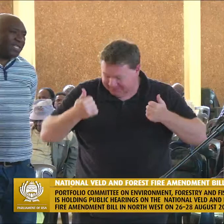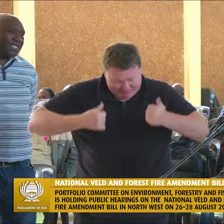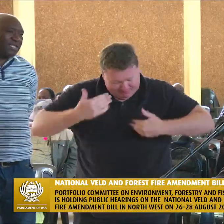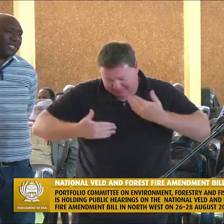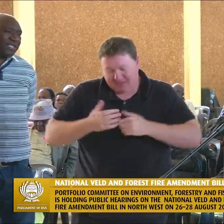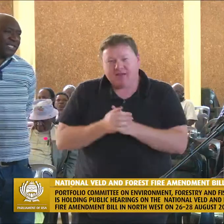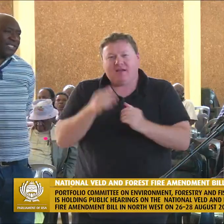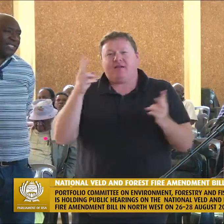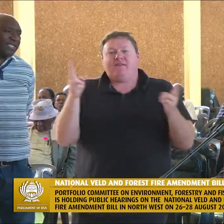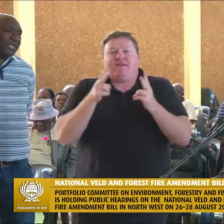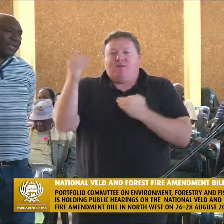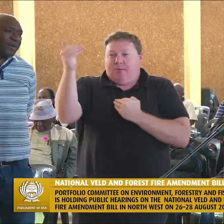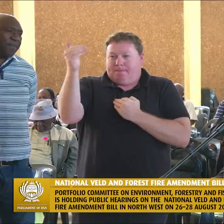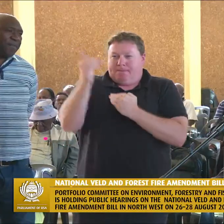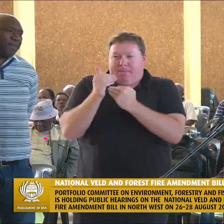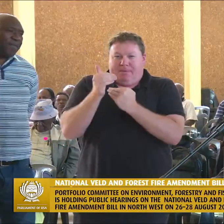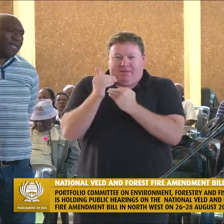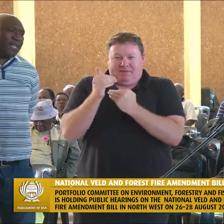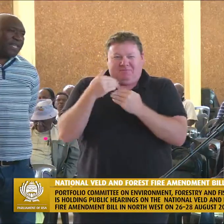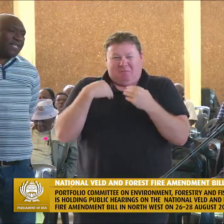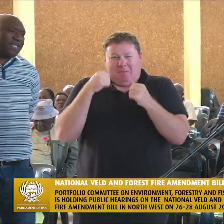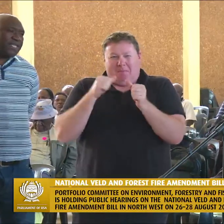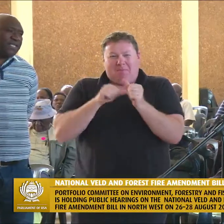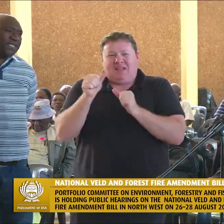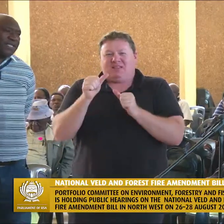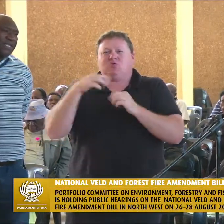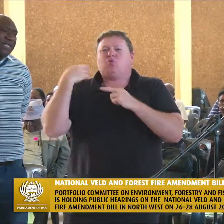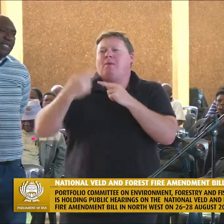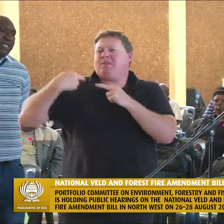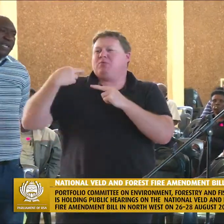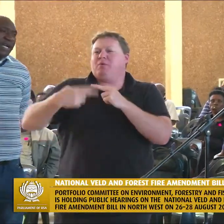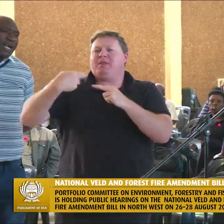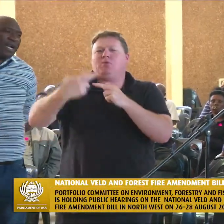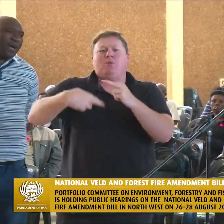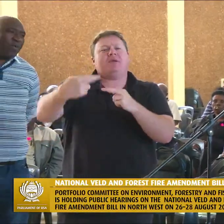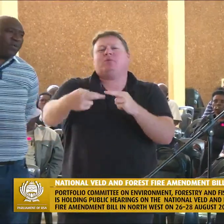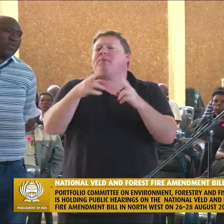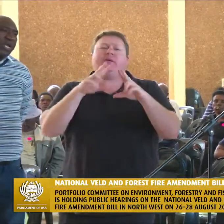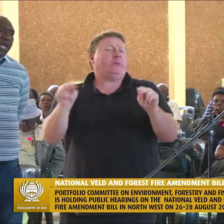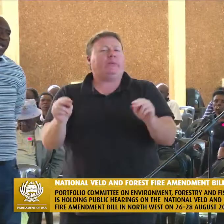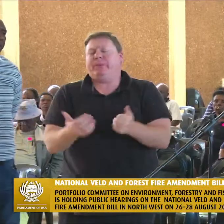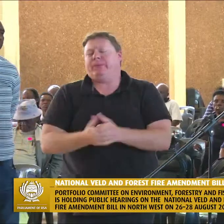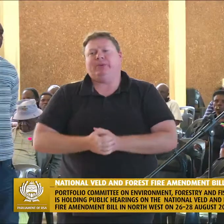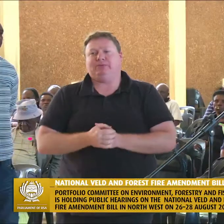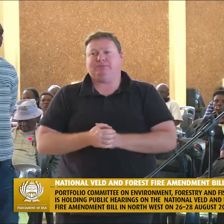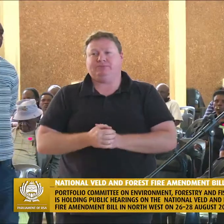very very briefly i'm going to do my level best not to repeat all that has been said